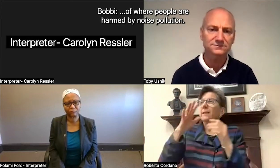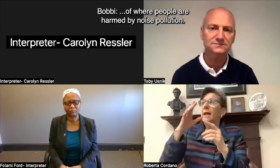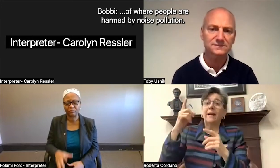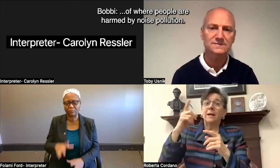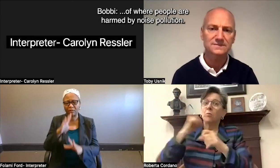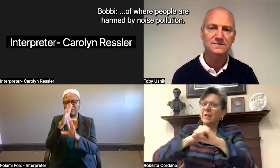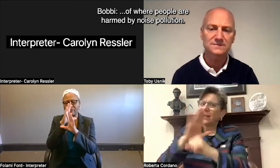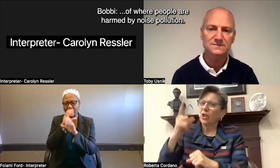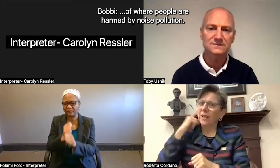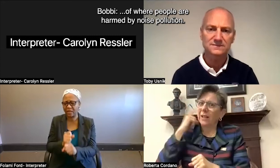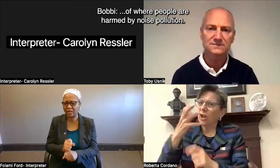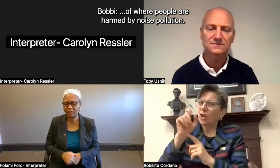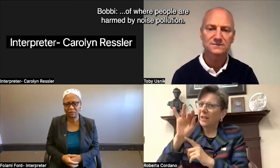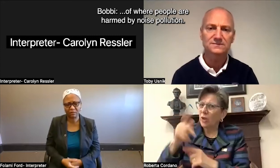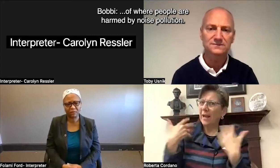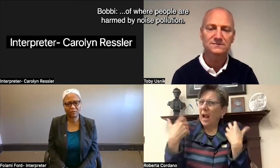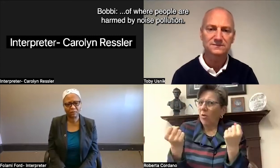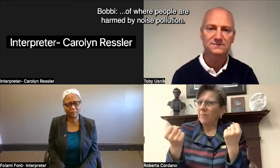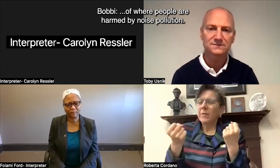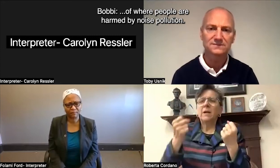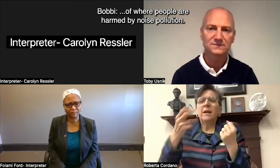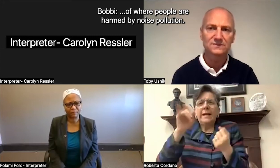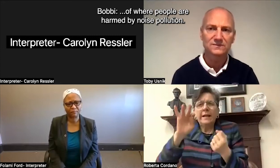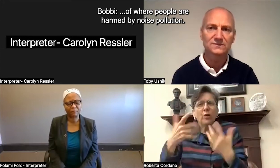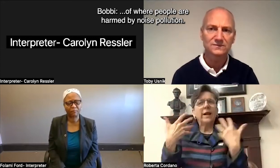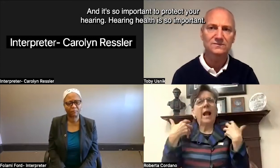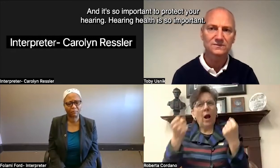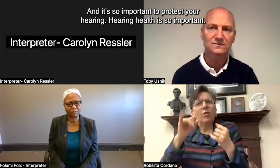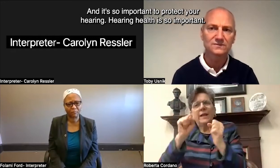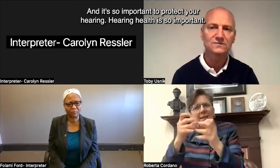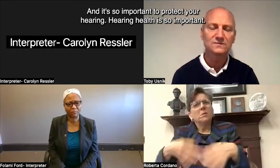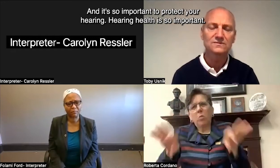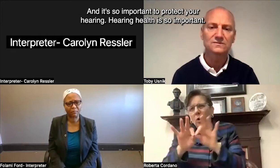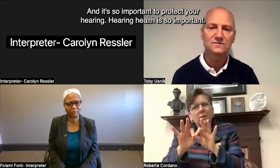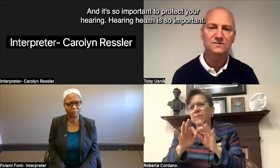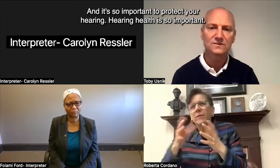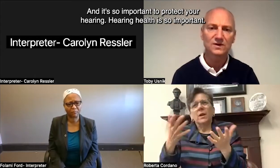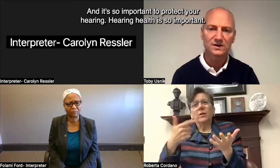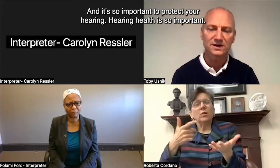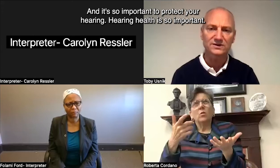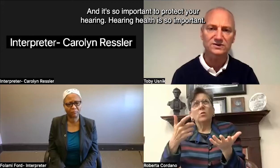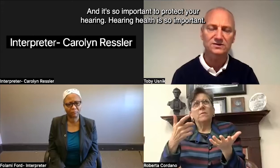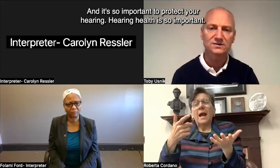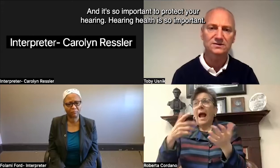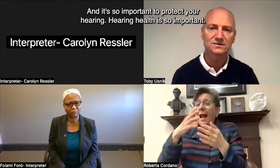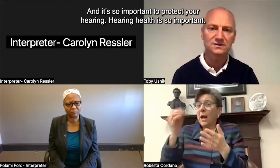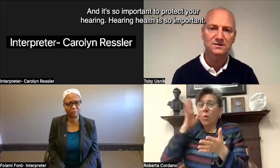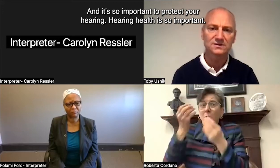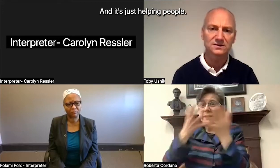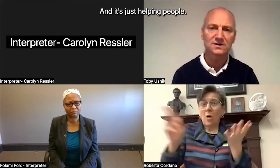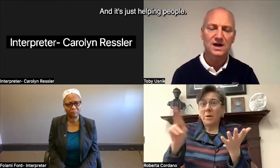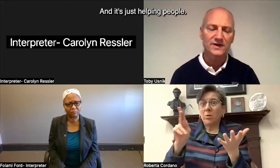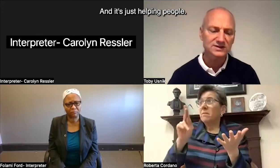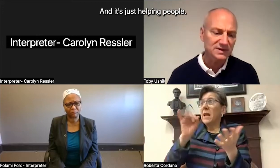are harmed by noise pollution. And it's so important to protect your hearing. Hearing health is so important. It's essential to